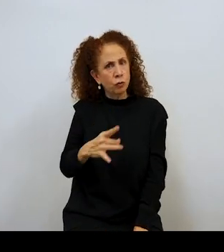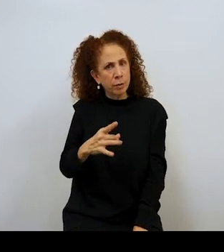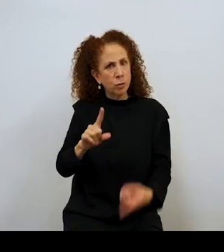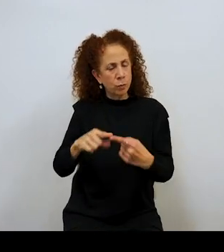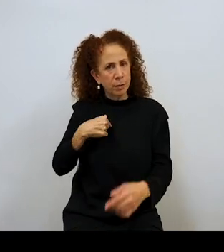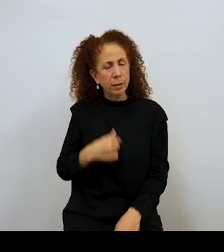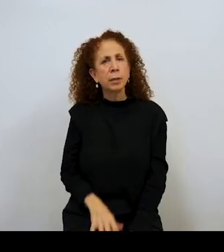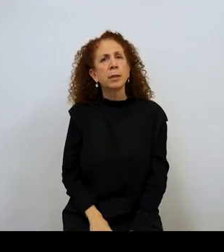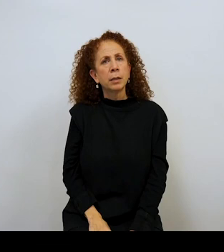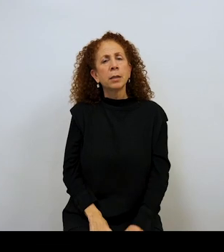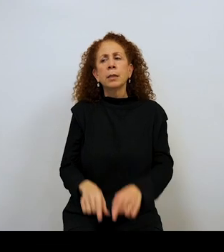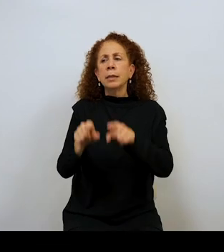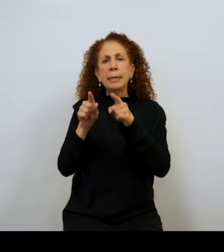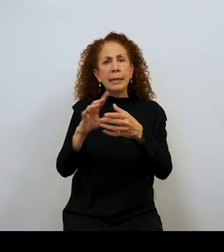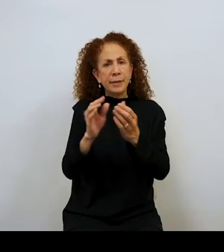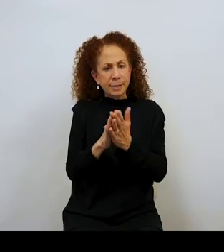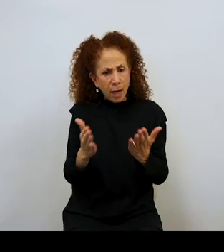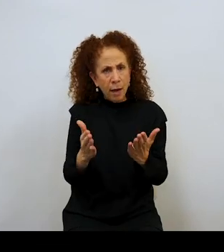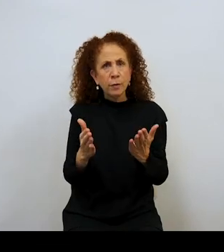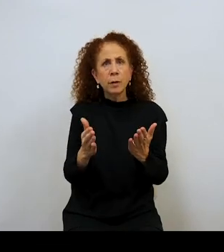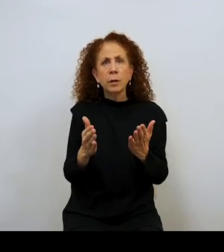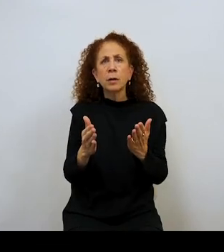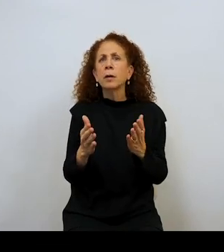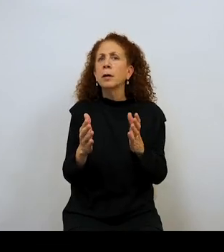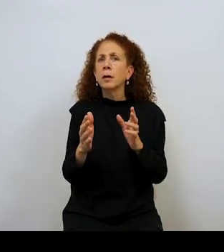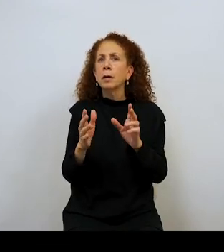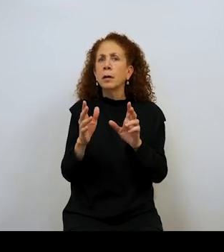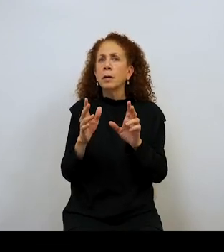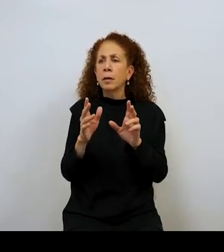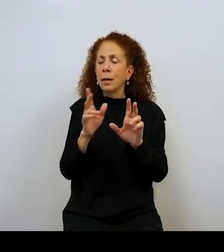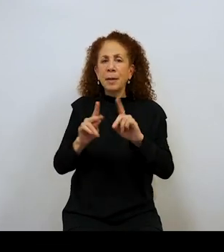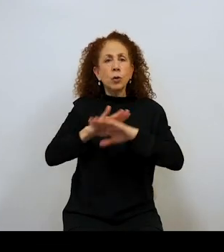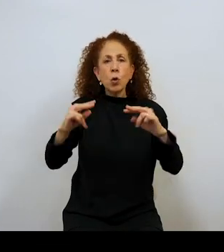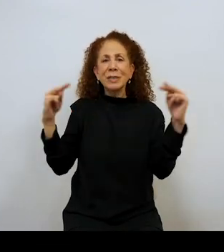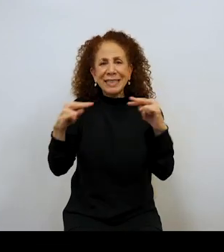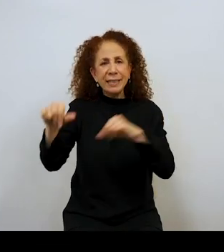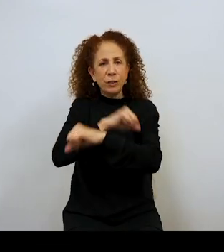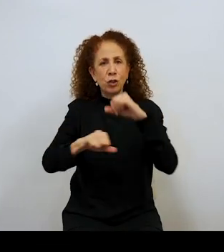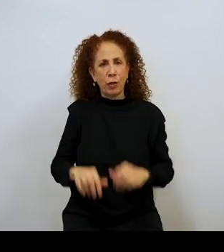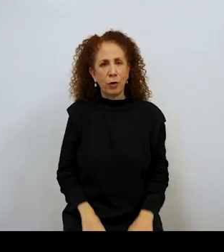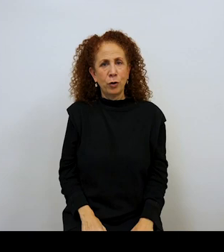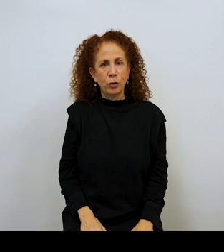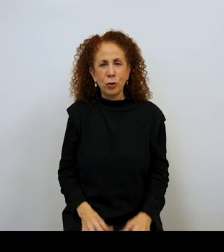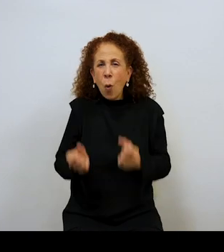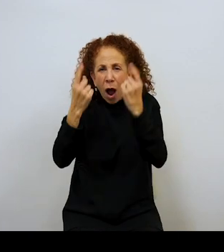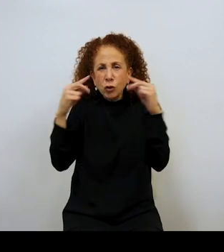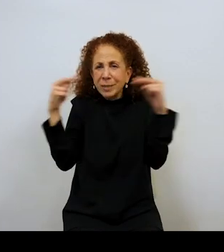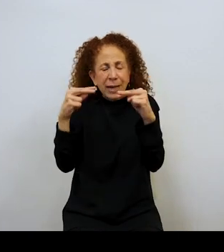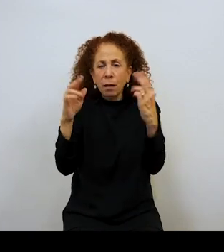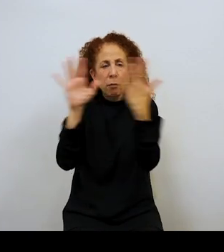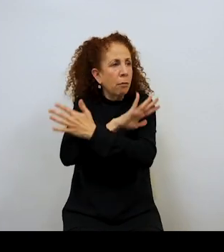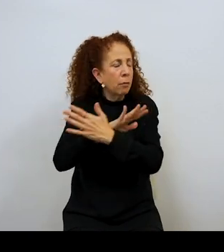me, was in this novel how people, they're not seeing themselves, but they're really failing to see each other. They're failing to see the people they think they know the